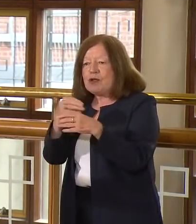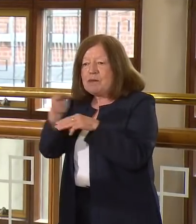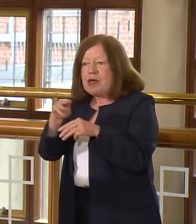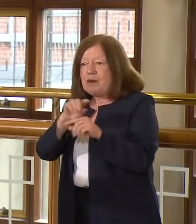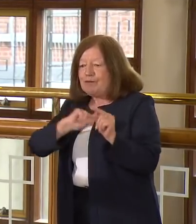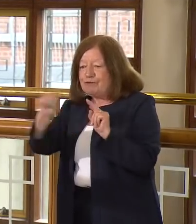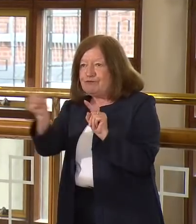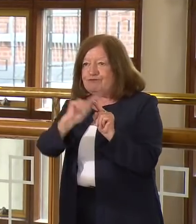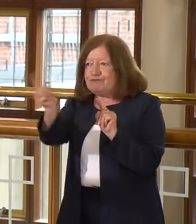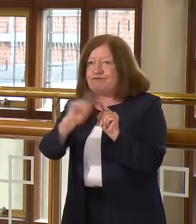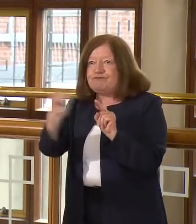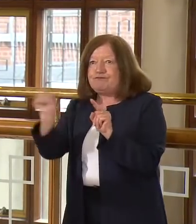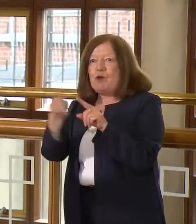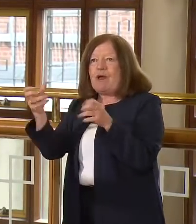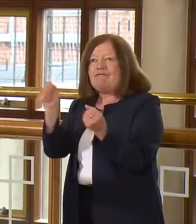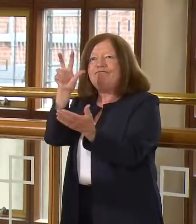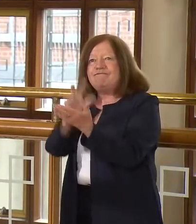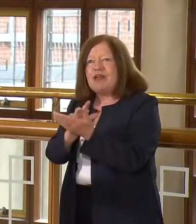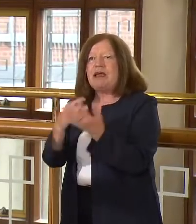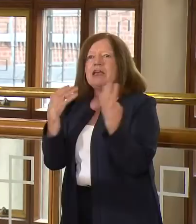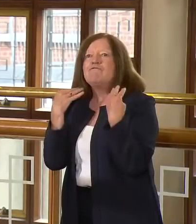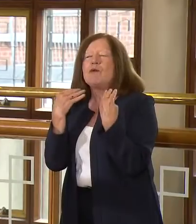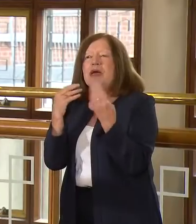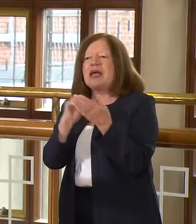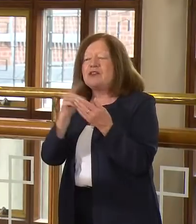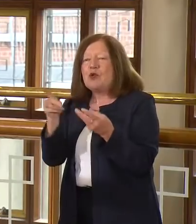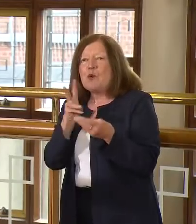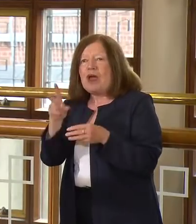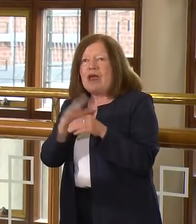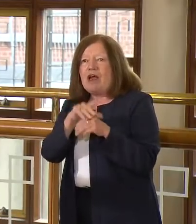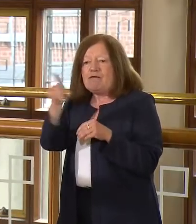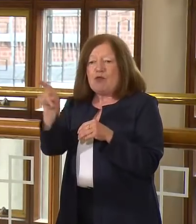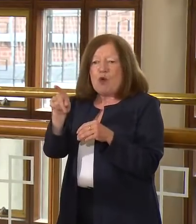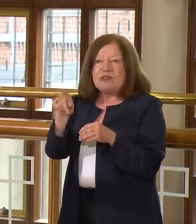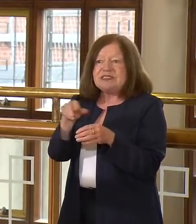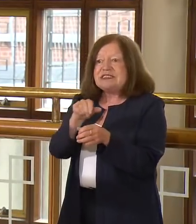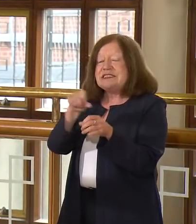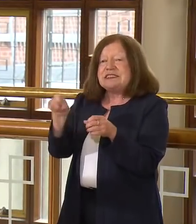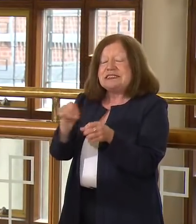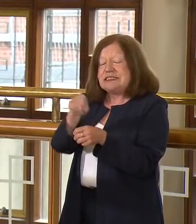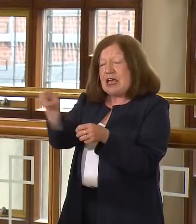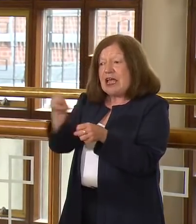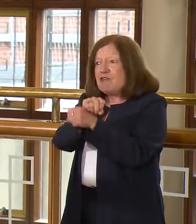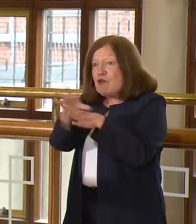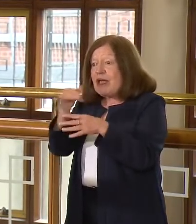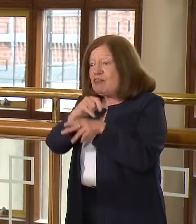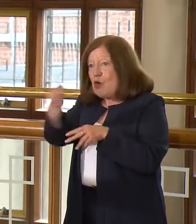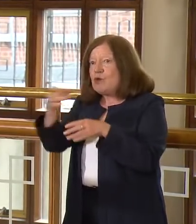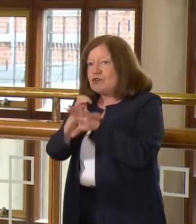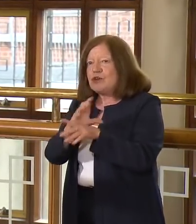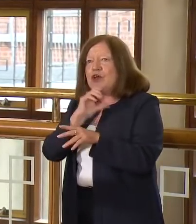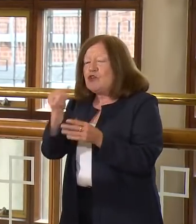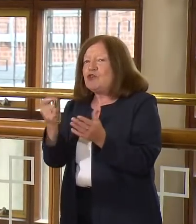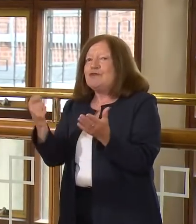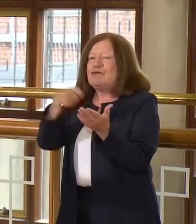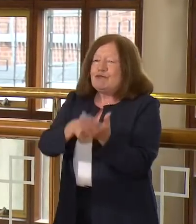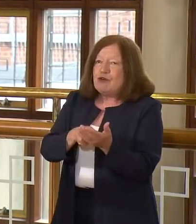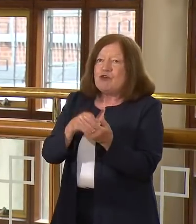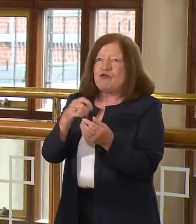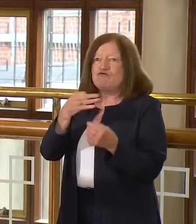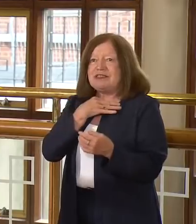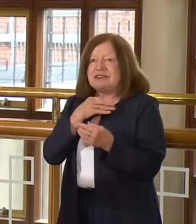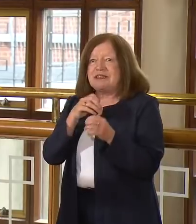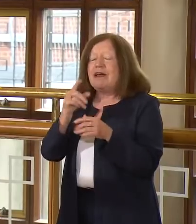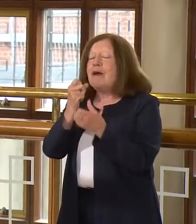have verifiable information as to the nature of incidence within those countries, that doesn't represent an increased risk of transmission. There are